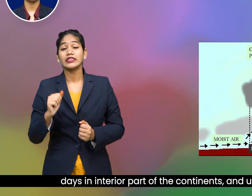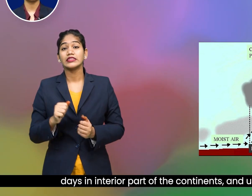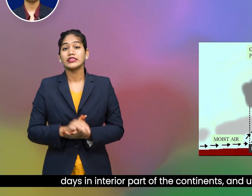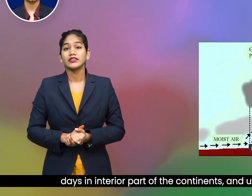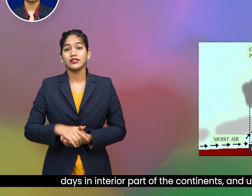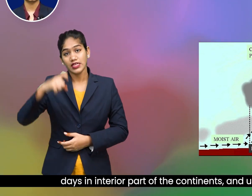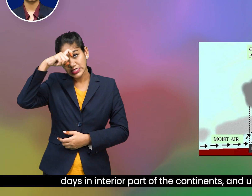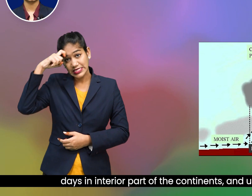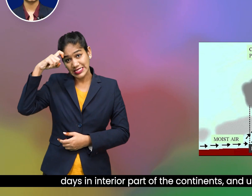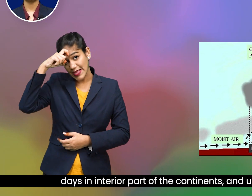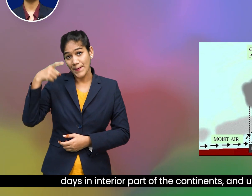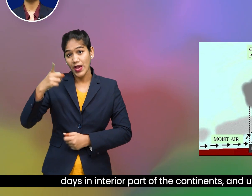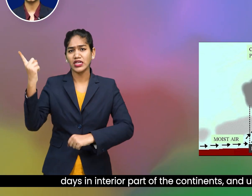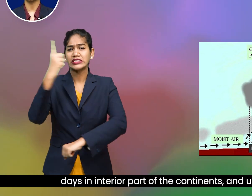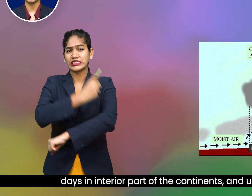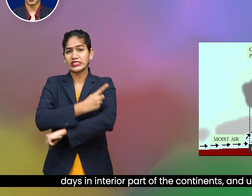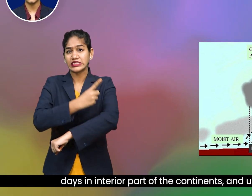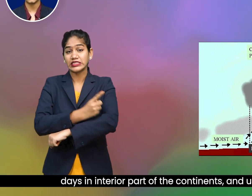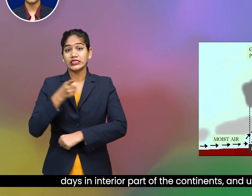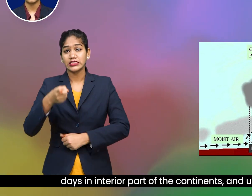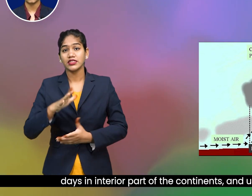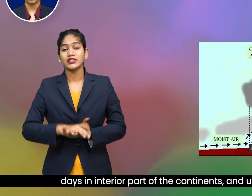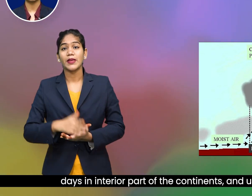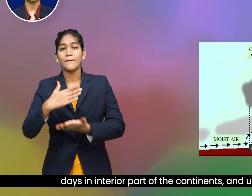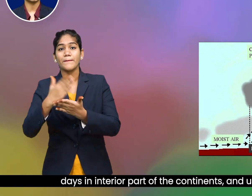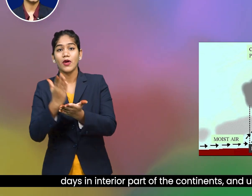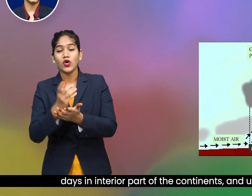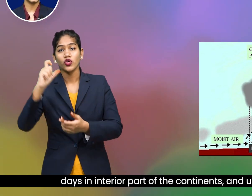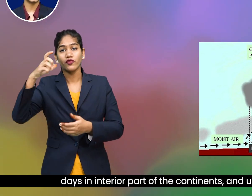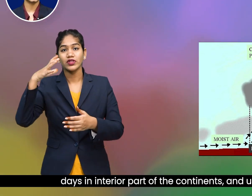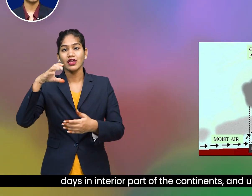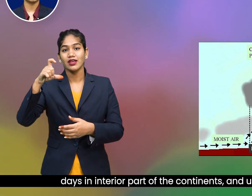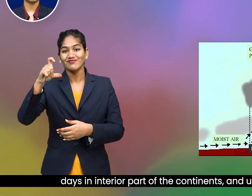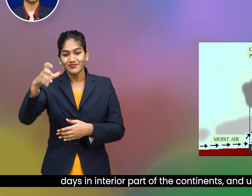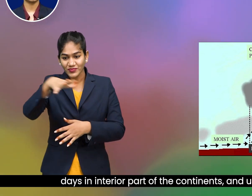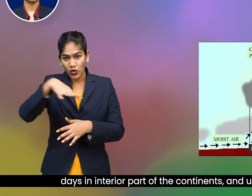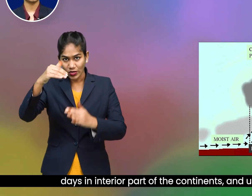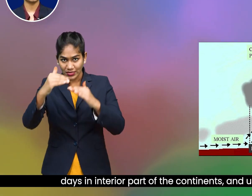days in interior part of the continents,